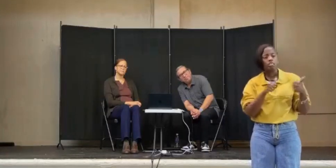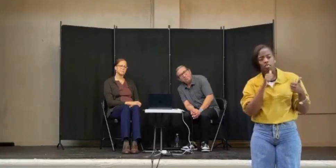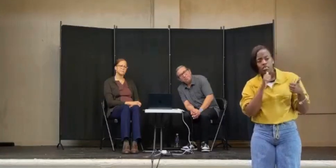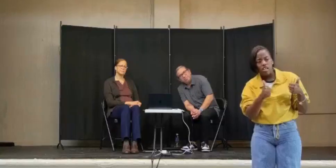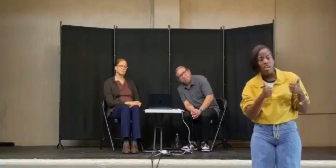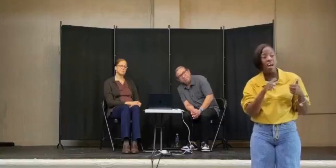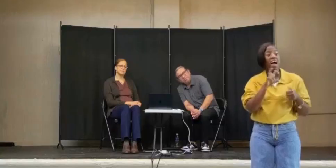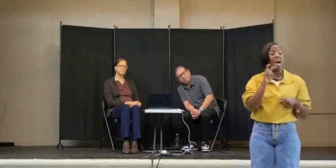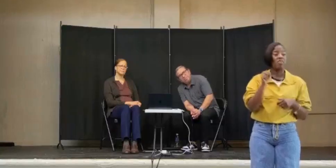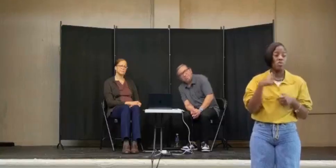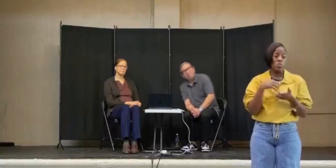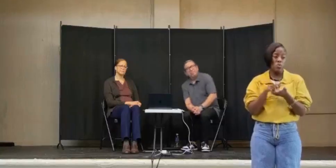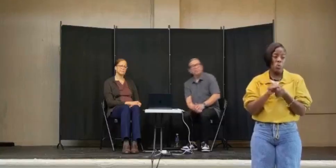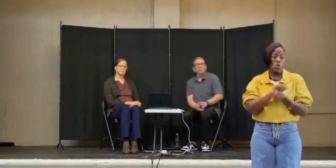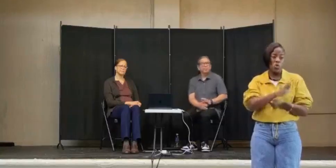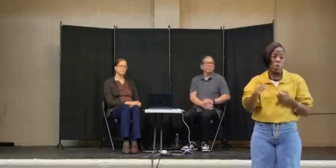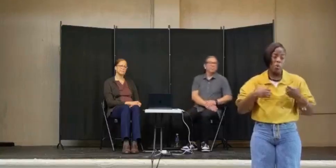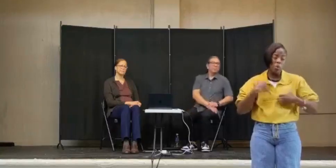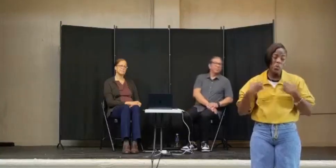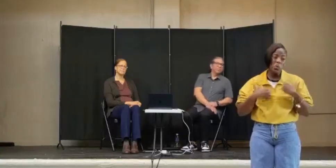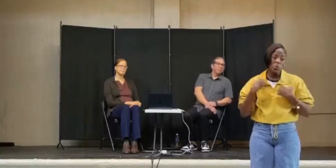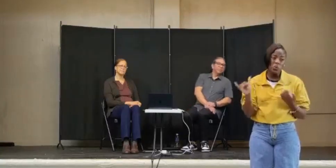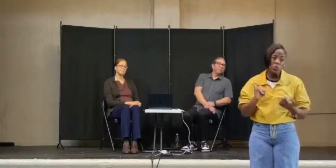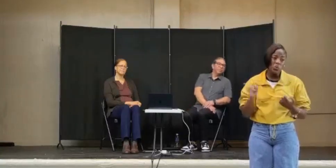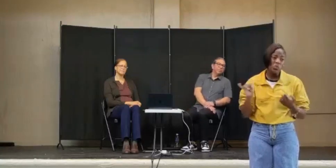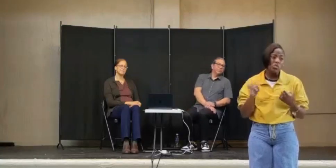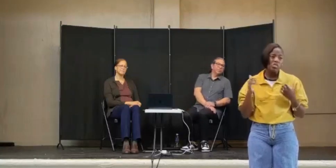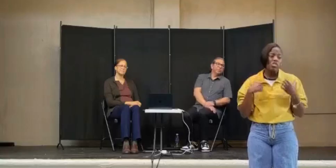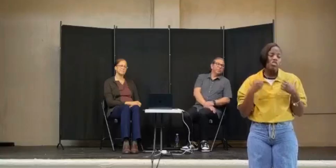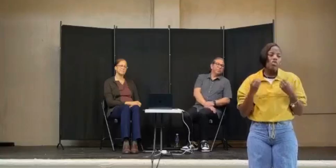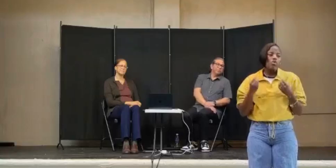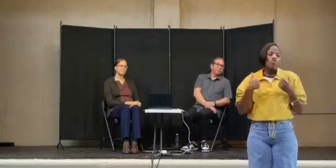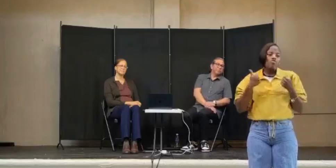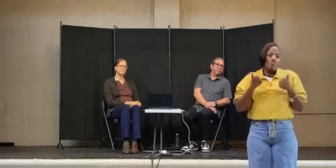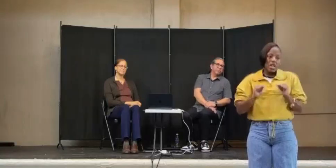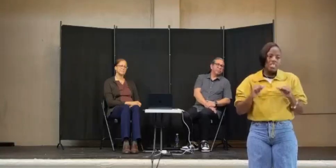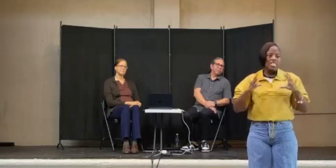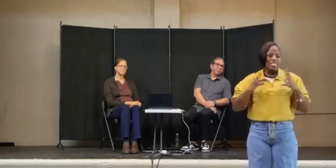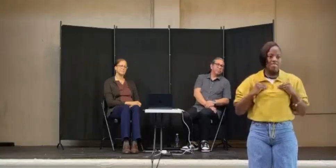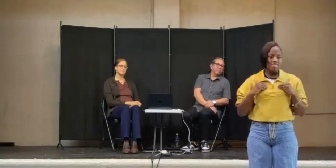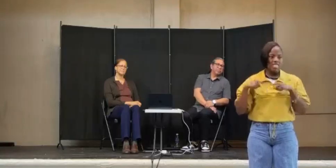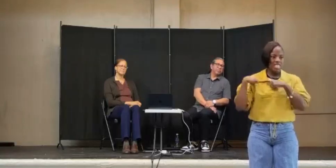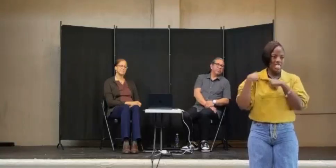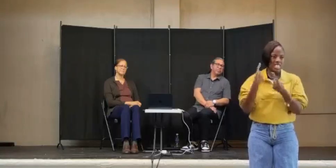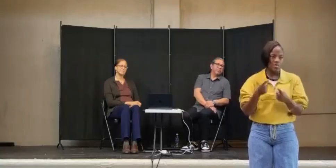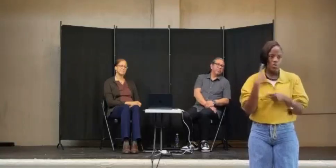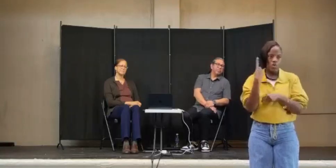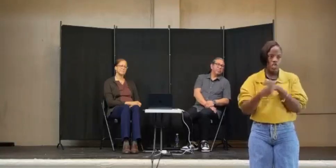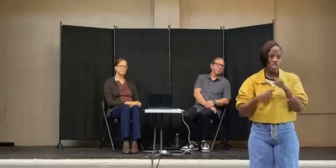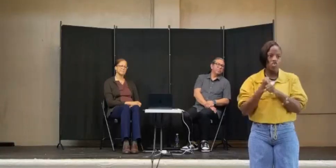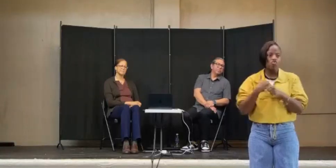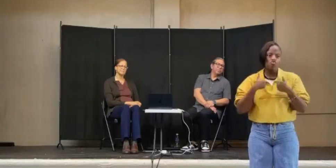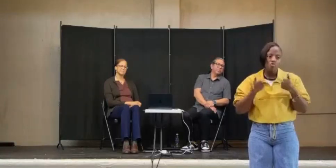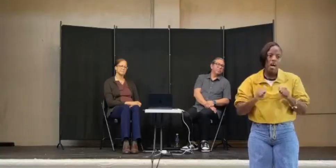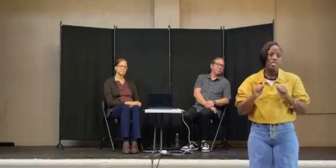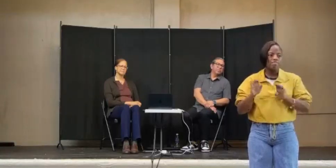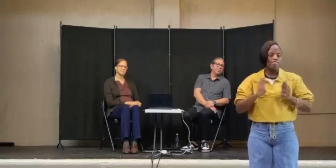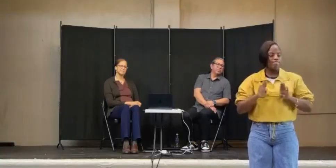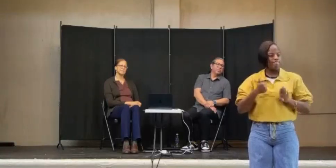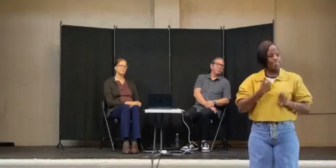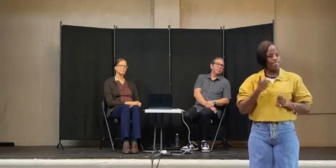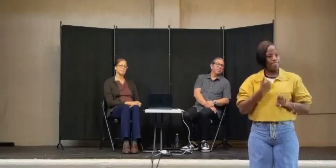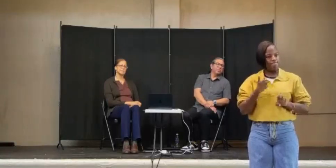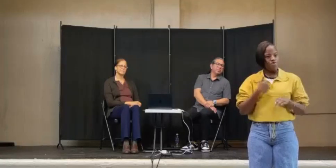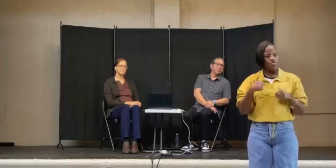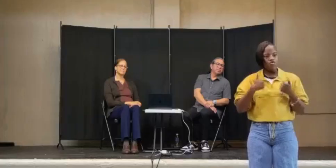a 15-year-old and a 9-year-old and a 10-year-old. And really, I feel like it's impacted their emotions as well. So for the last